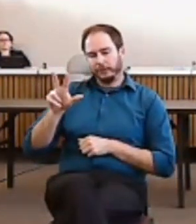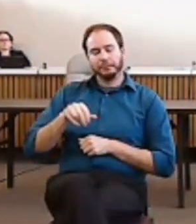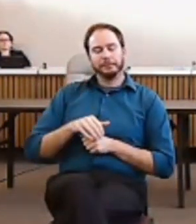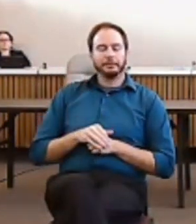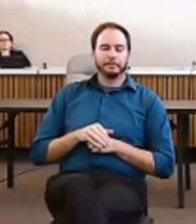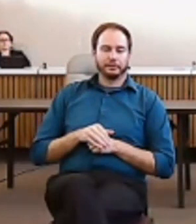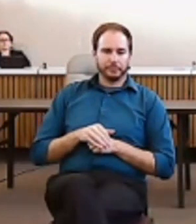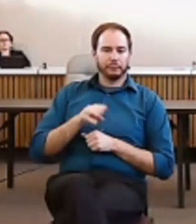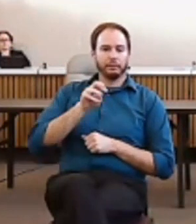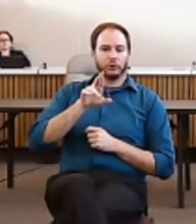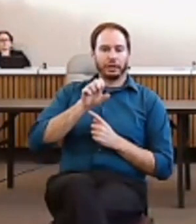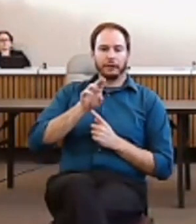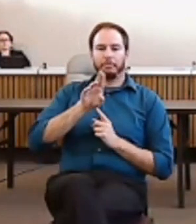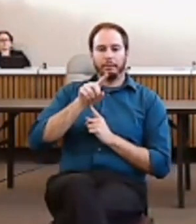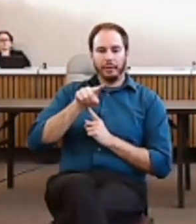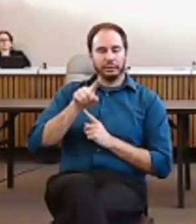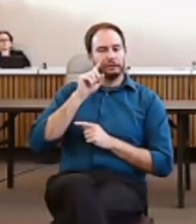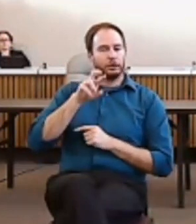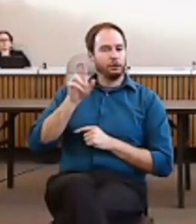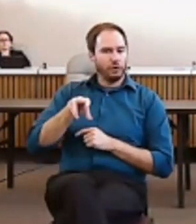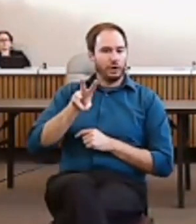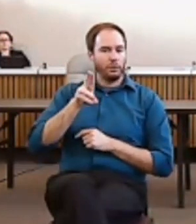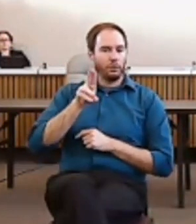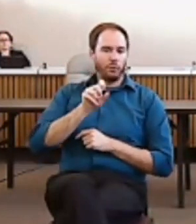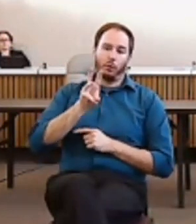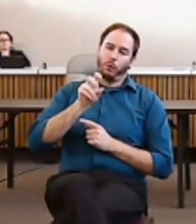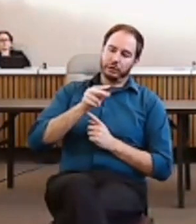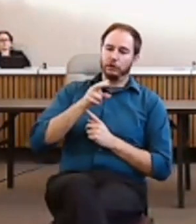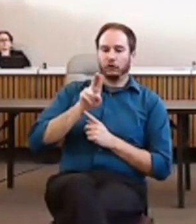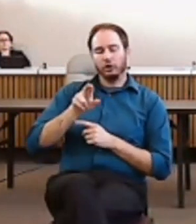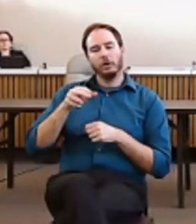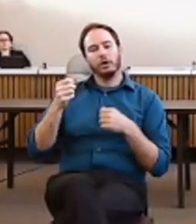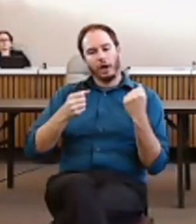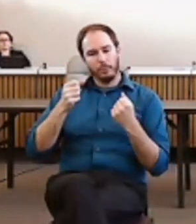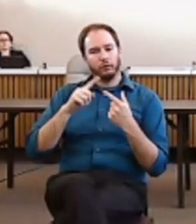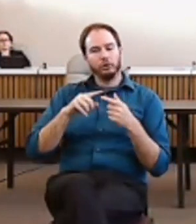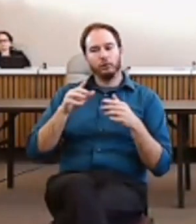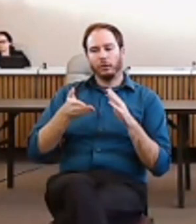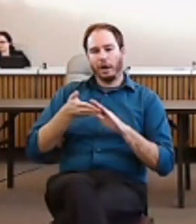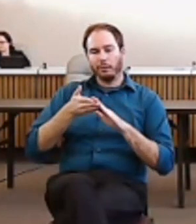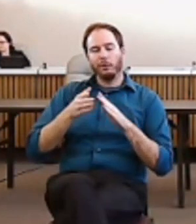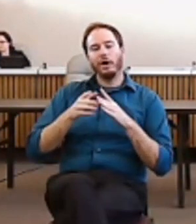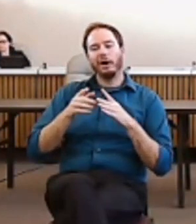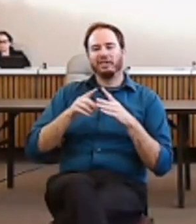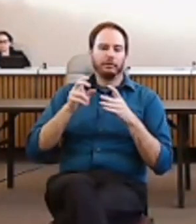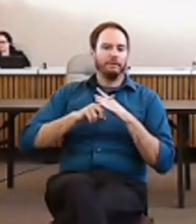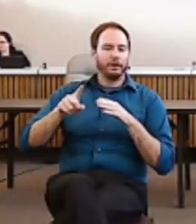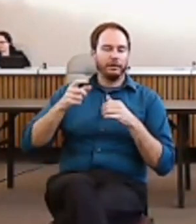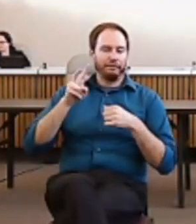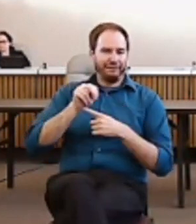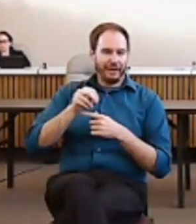2022-023, Mercedes-Benz of Rochester, Wester Automotive to operate a Sprinter van service facility with no sales